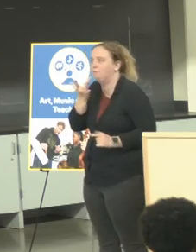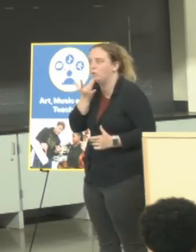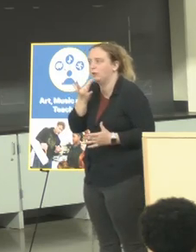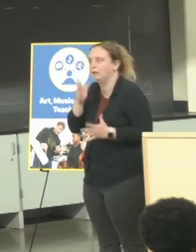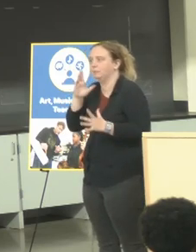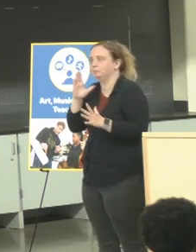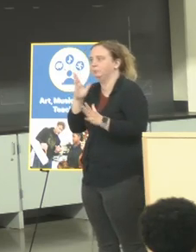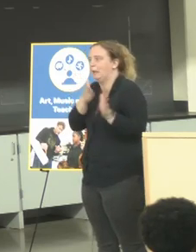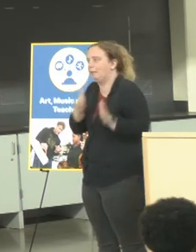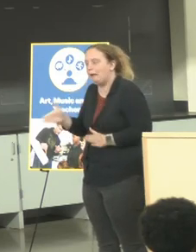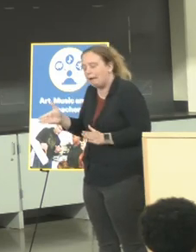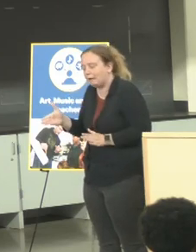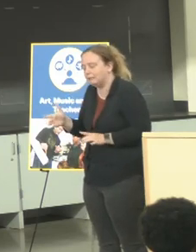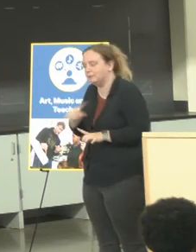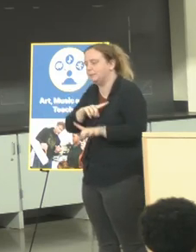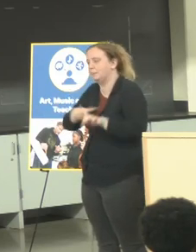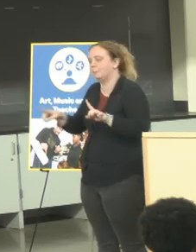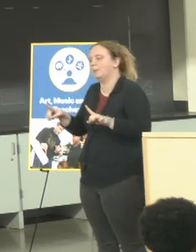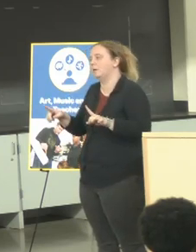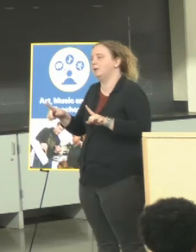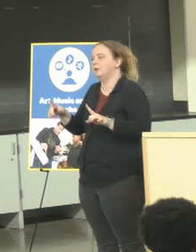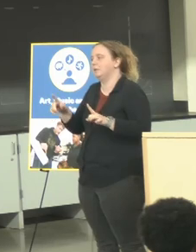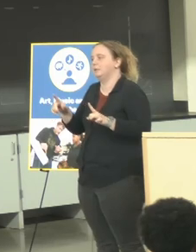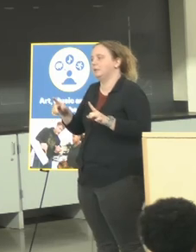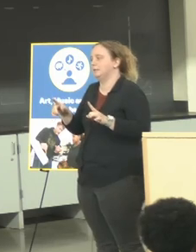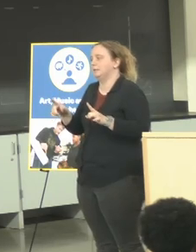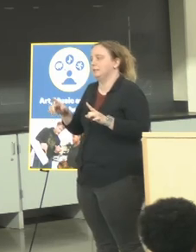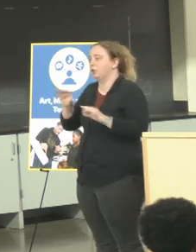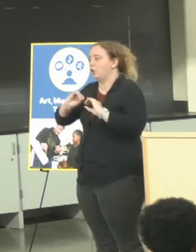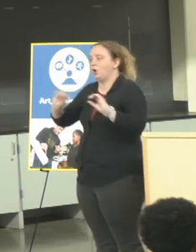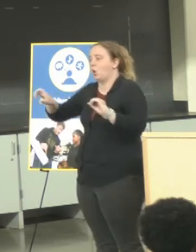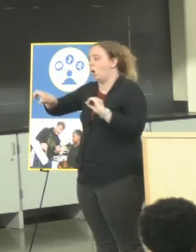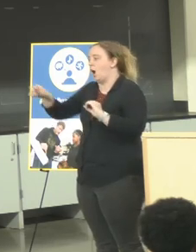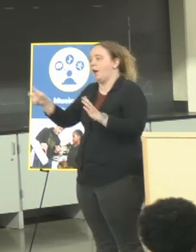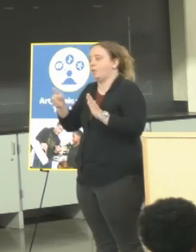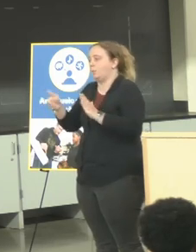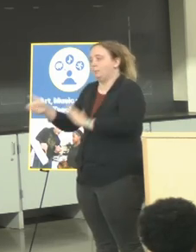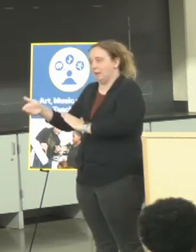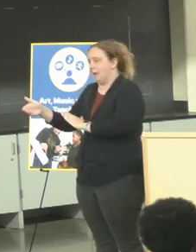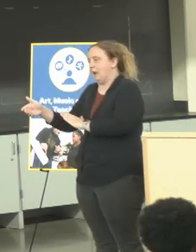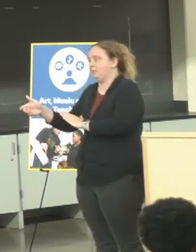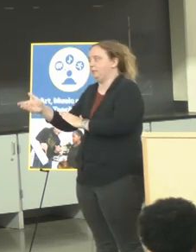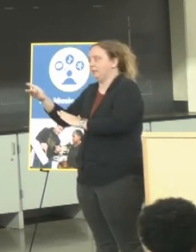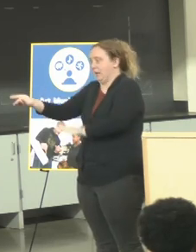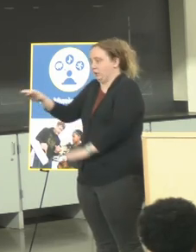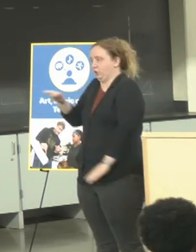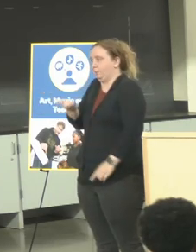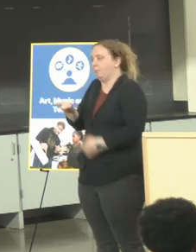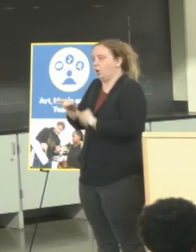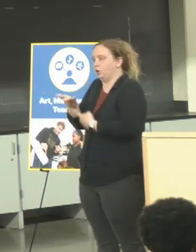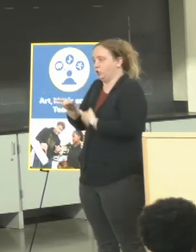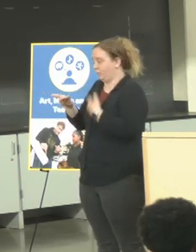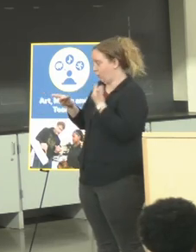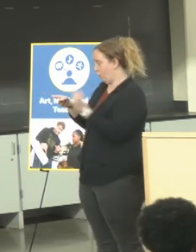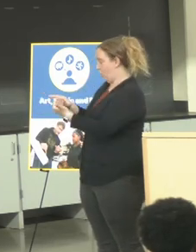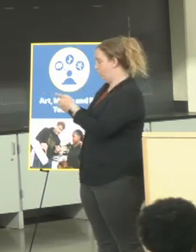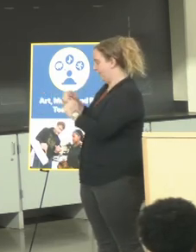yet there hasn't been a plan or an alternative that has emerged for us to go forward. So we believe in this in terms